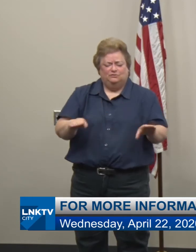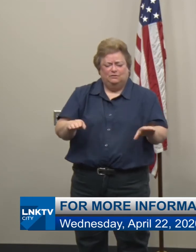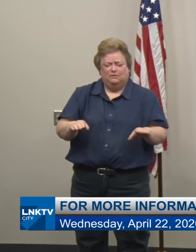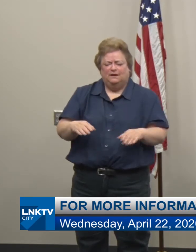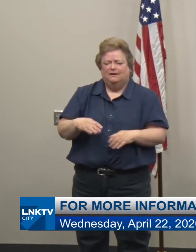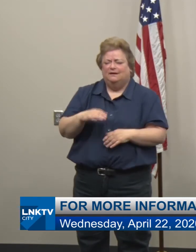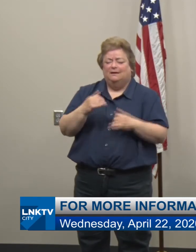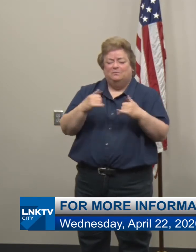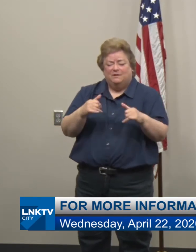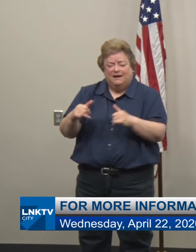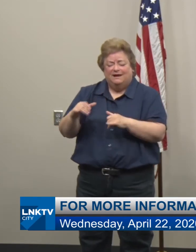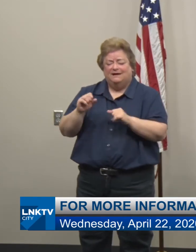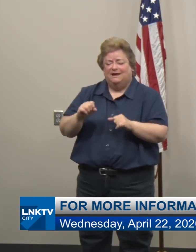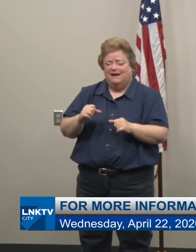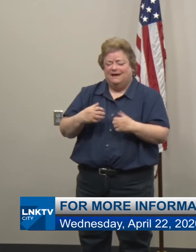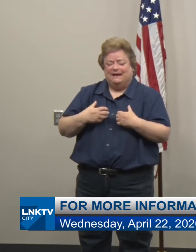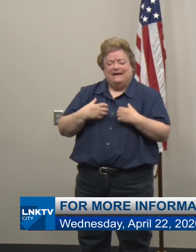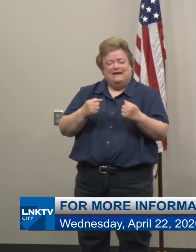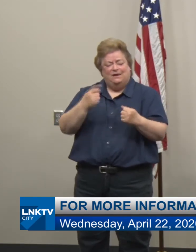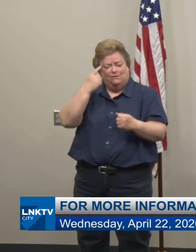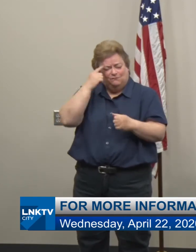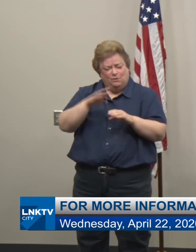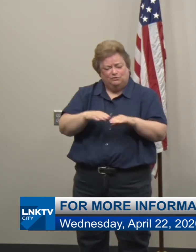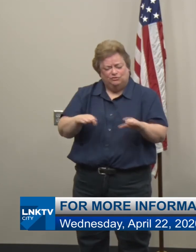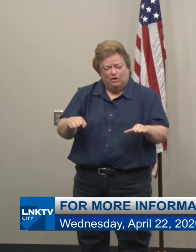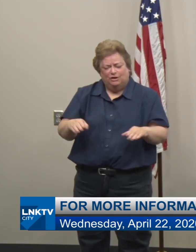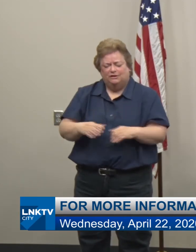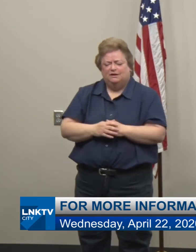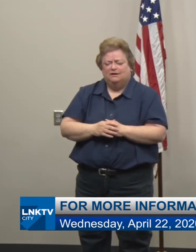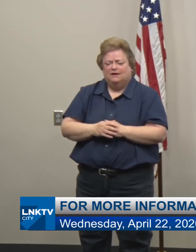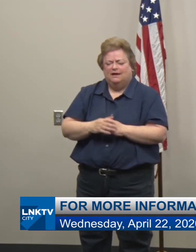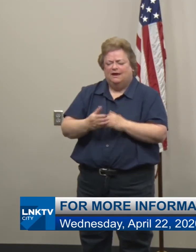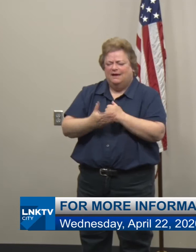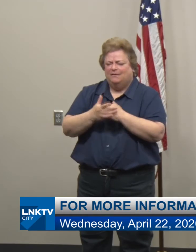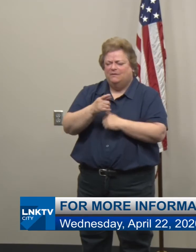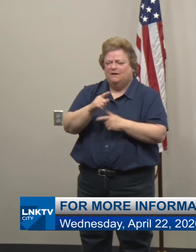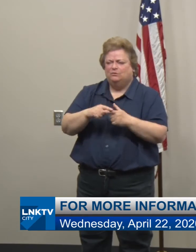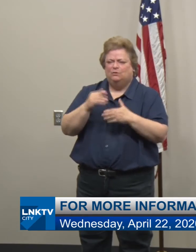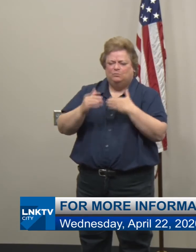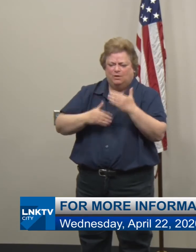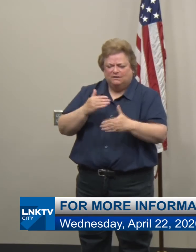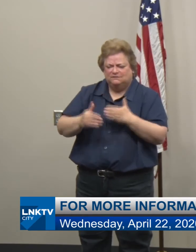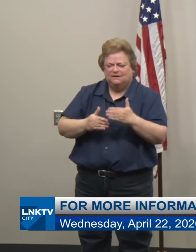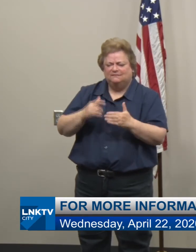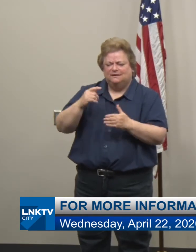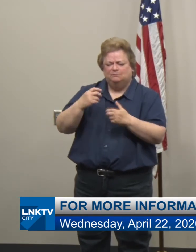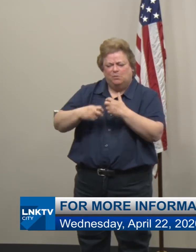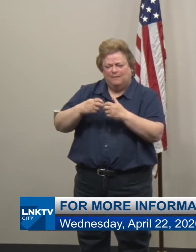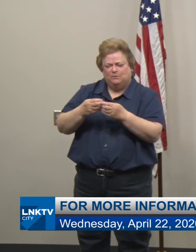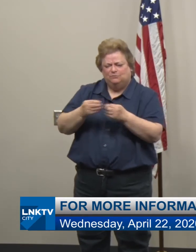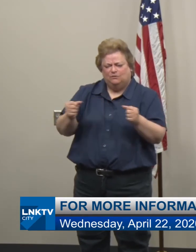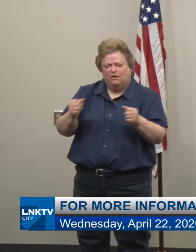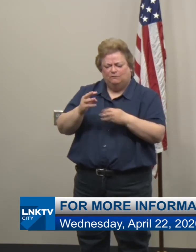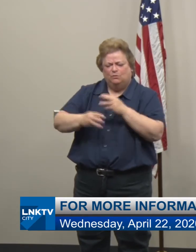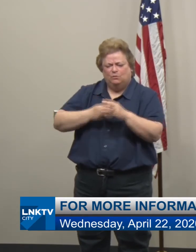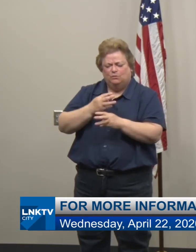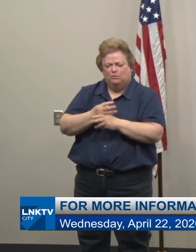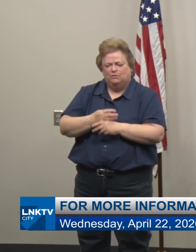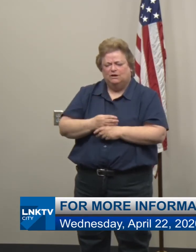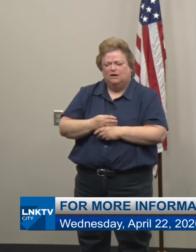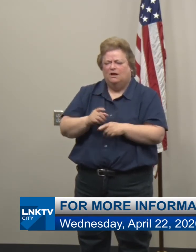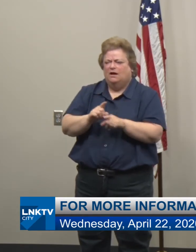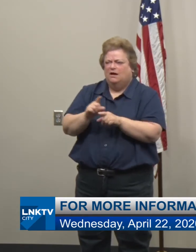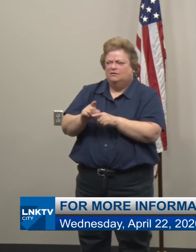cathartic and healing for children, and it helps them process the world and problem solve. It's also important to listen